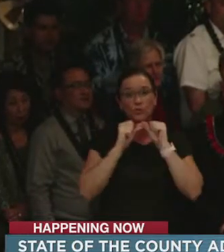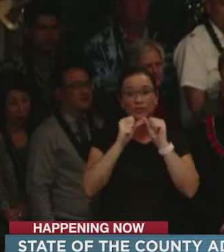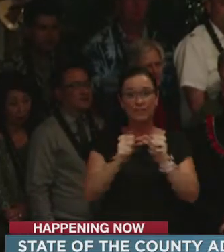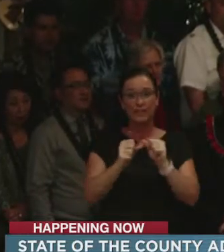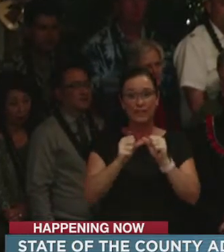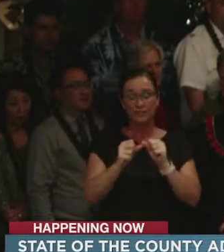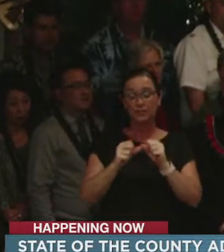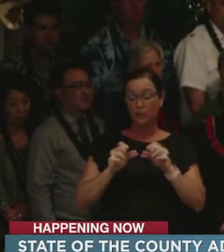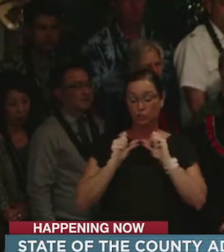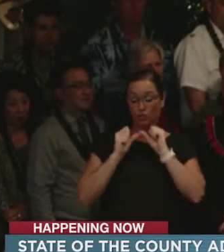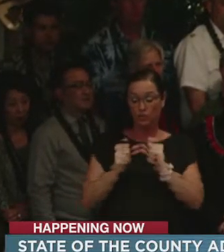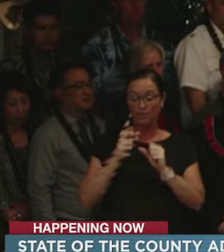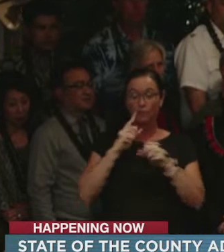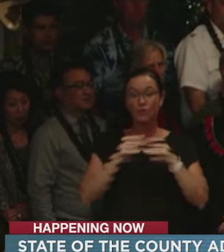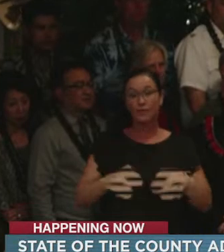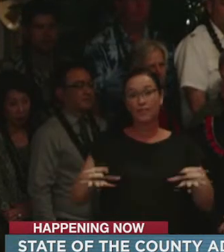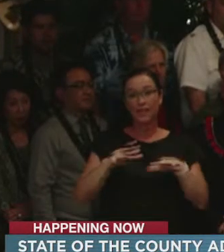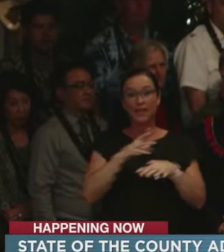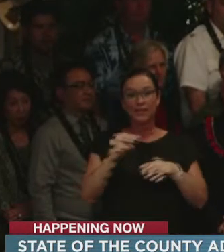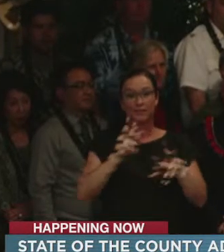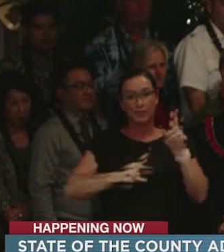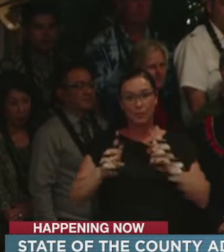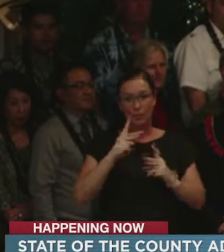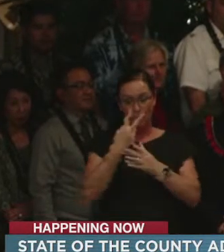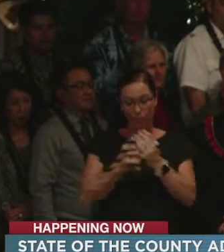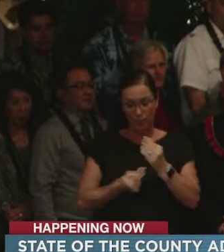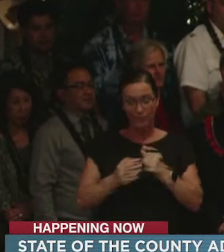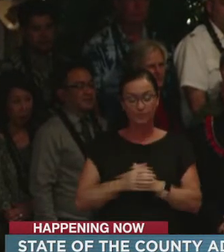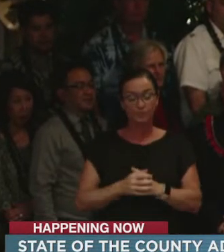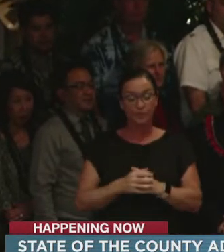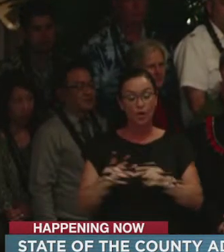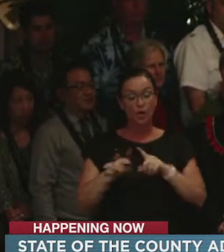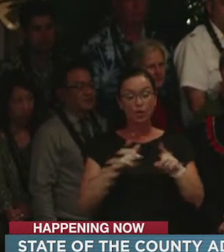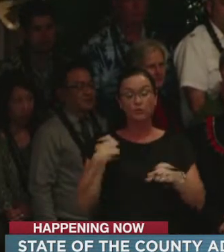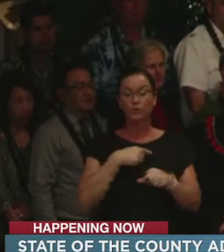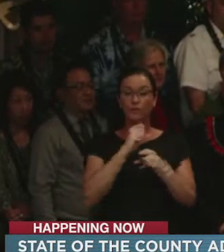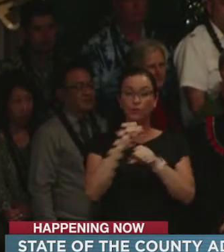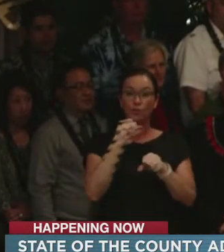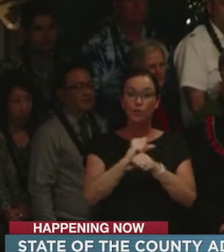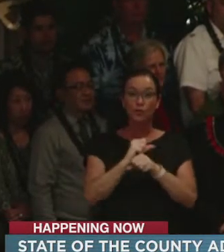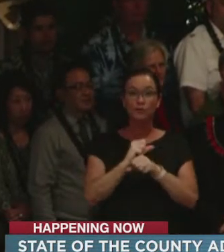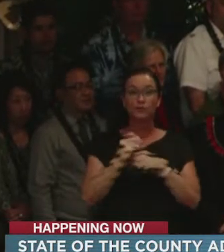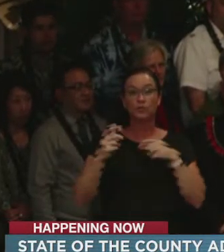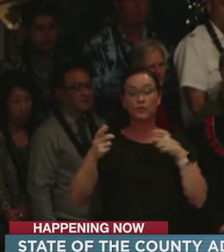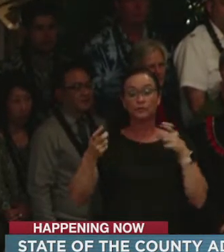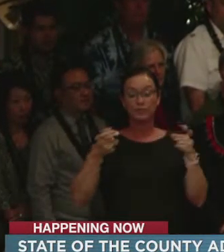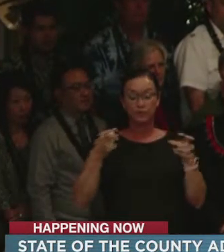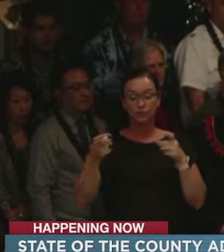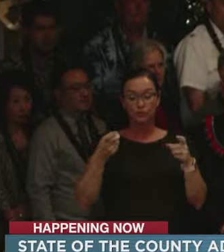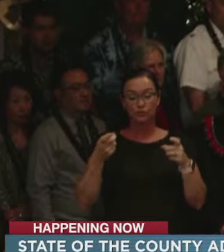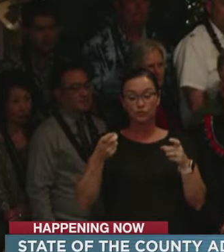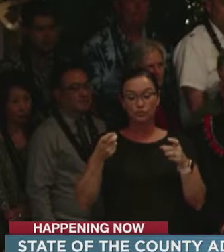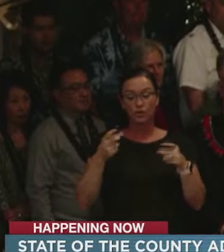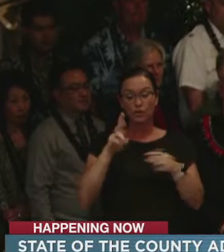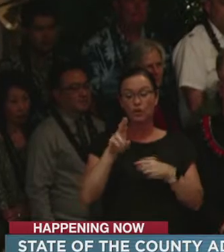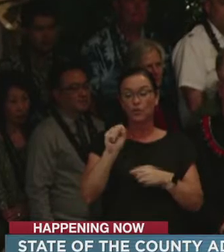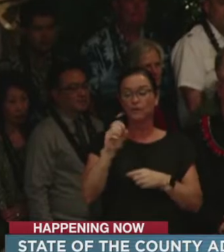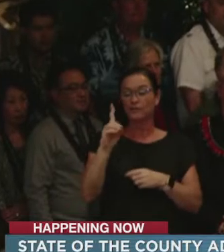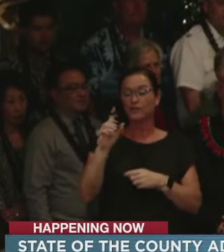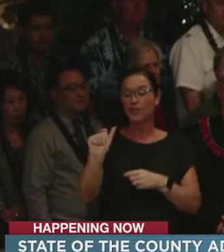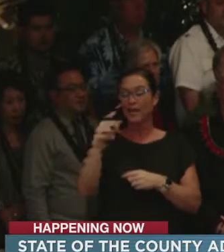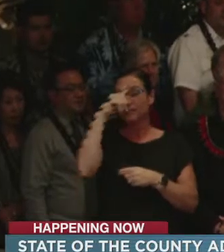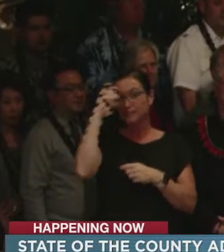resilience of the land and its people. We've also worked to administer the USDA Summer Meal Program,